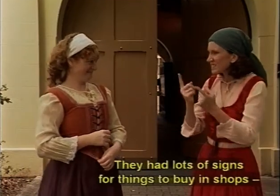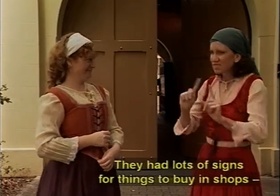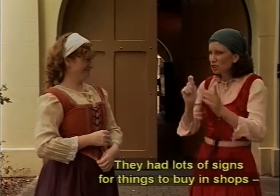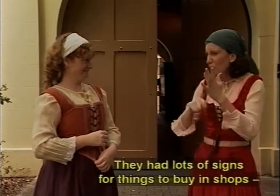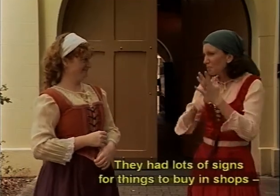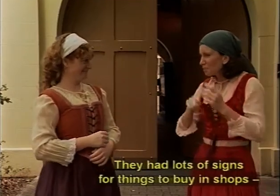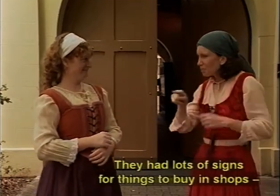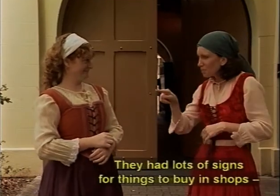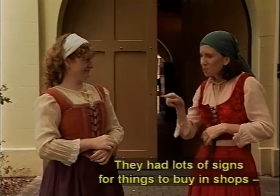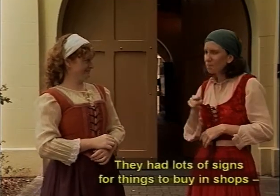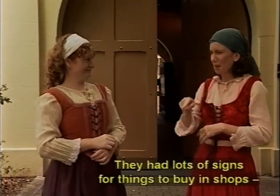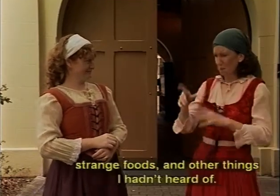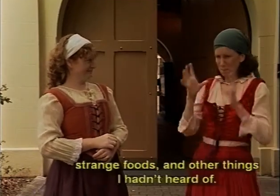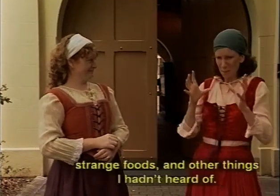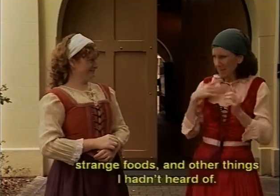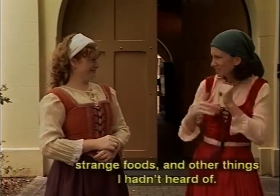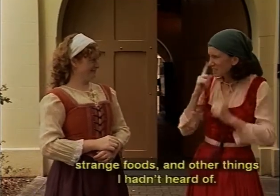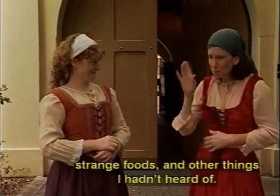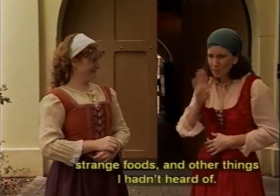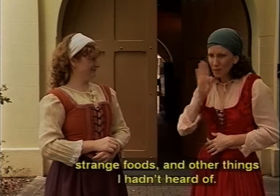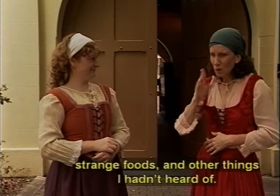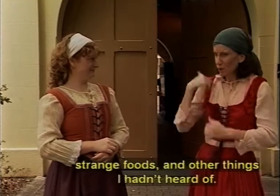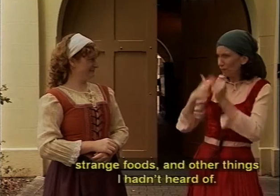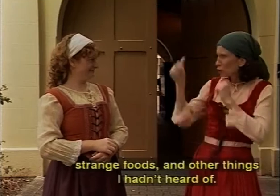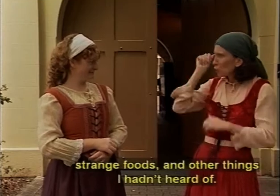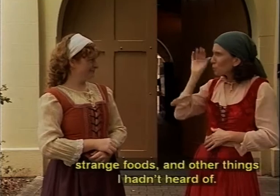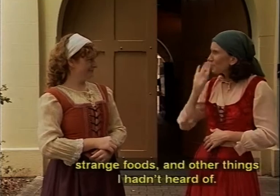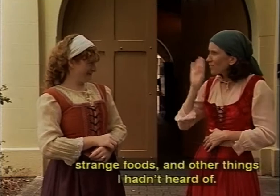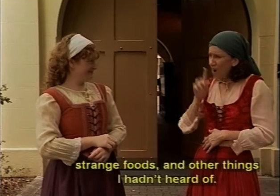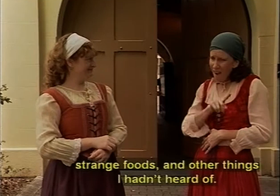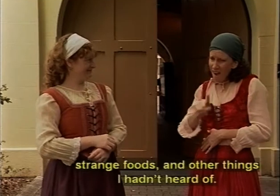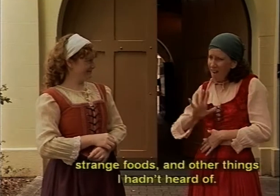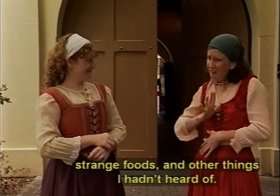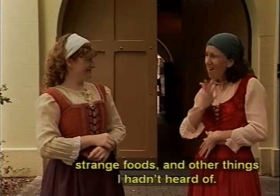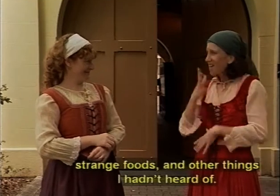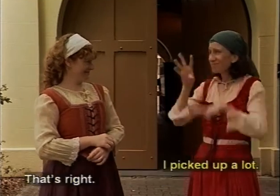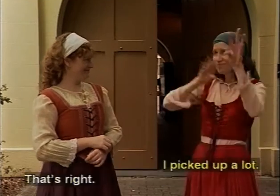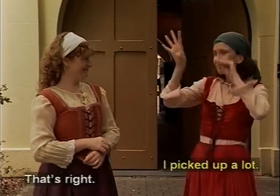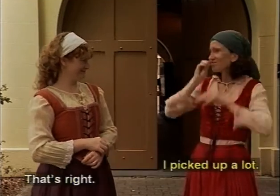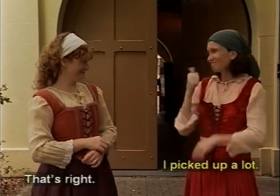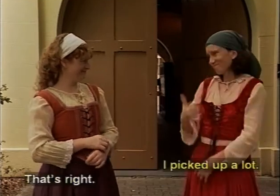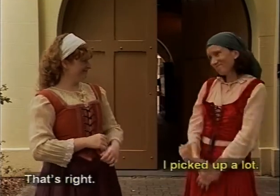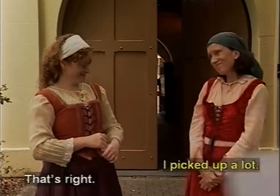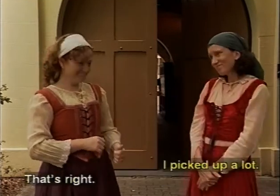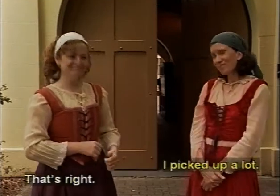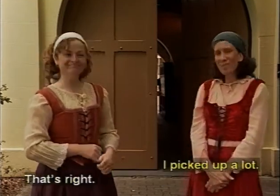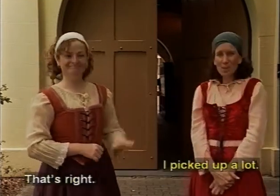and strange foods and other things that I never heard about before. It was really interesting. I picked up a lot. That's